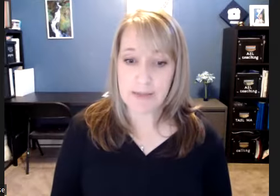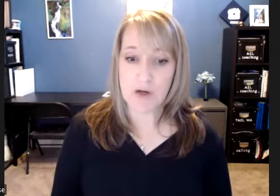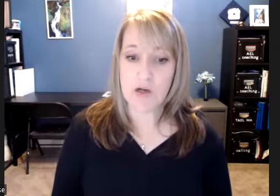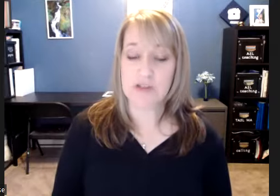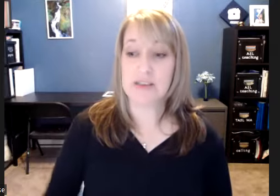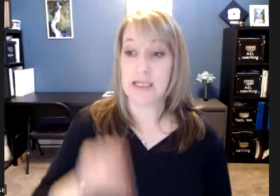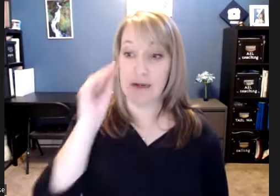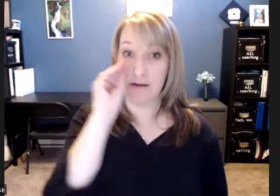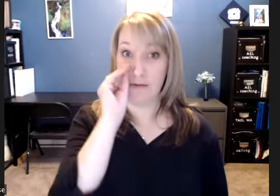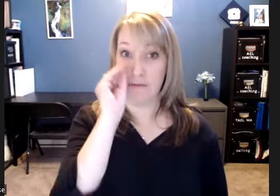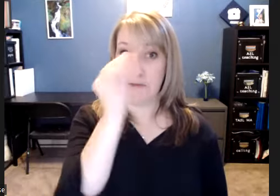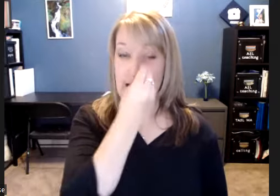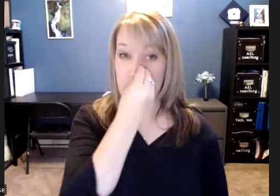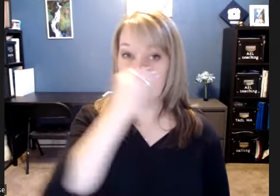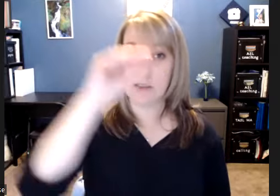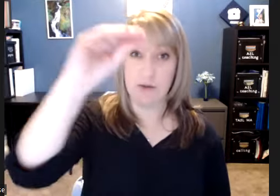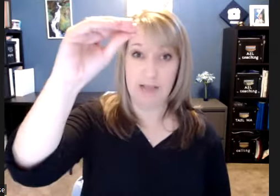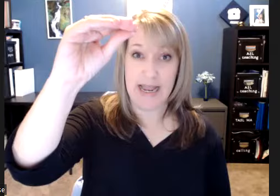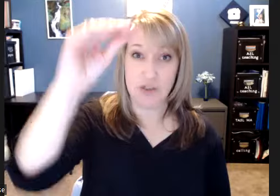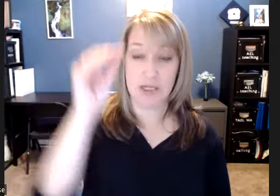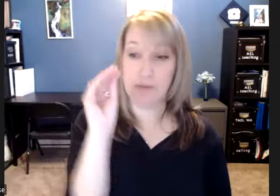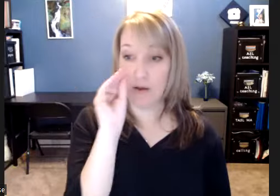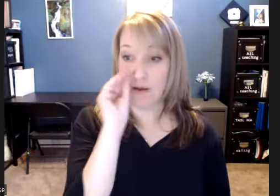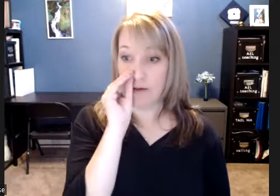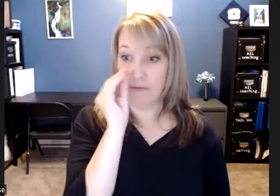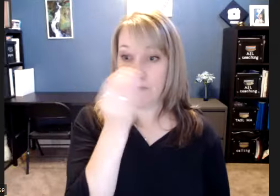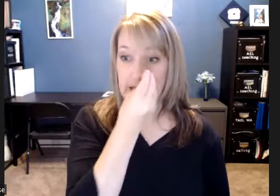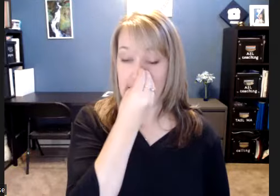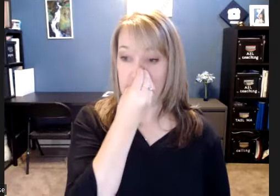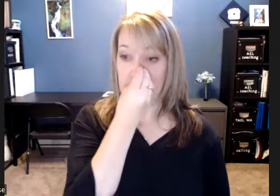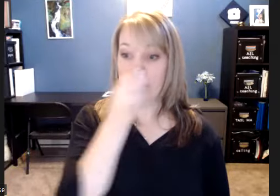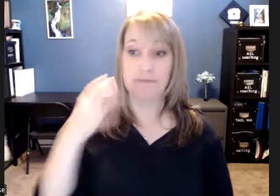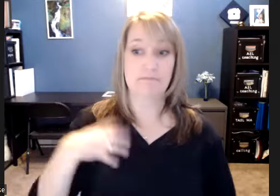I've also seen flower, so a flat hand shape, flower,